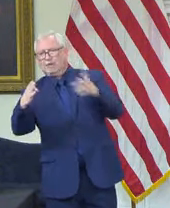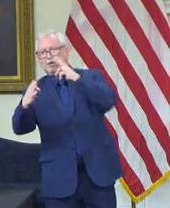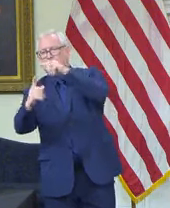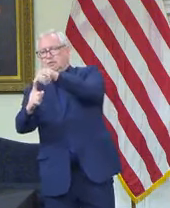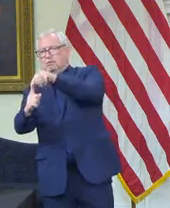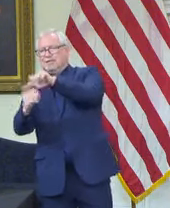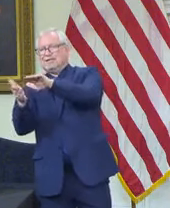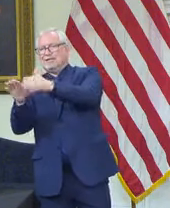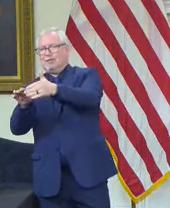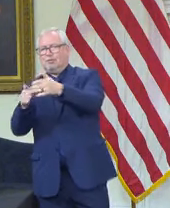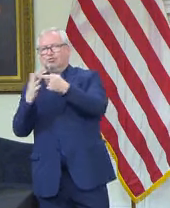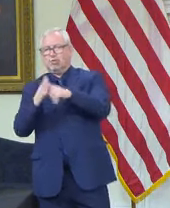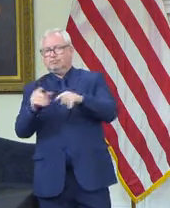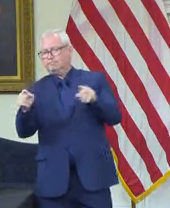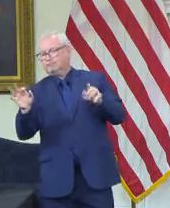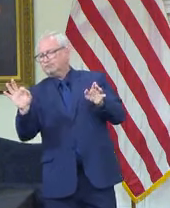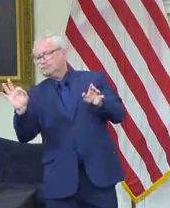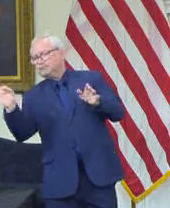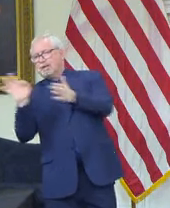We're watching it every single day.